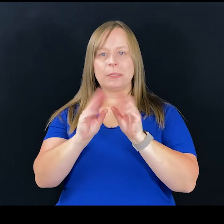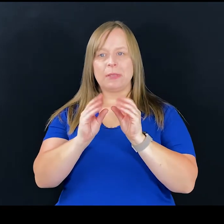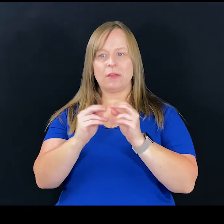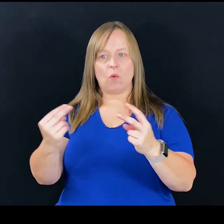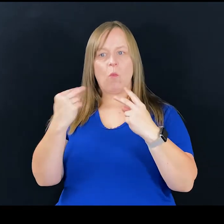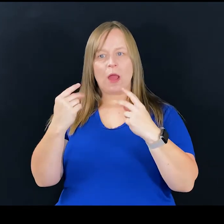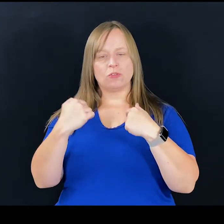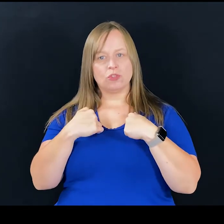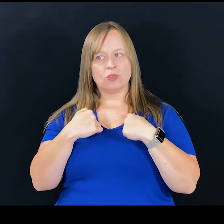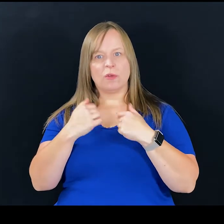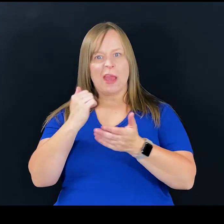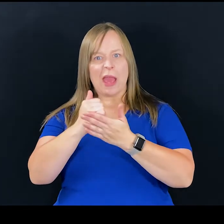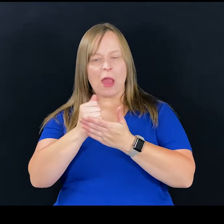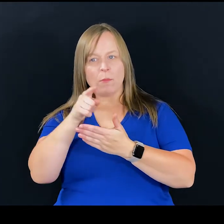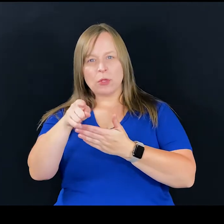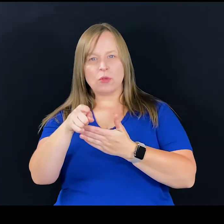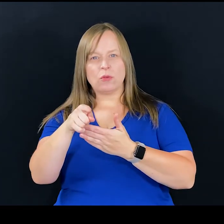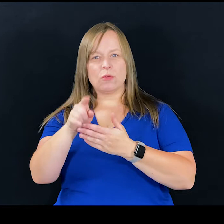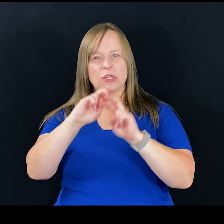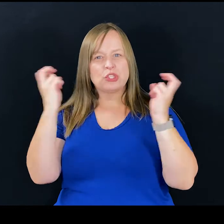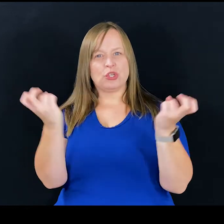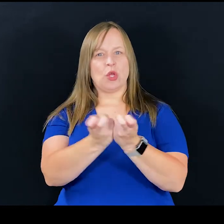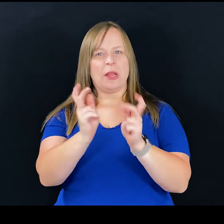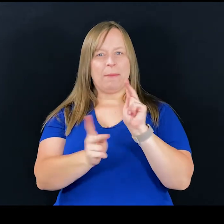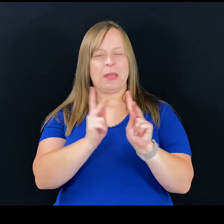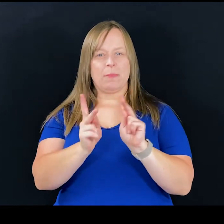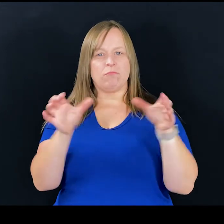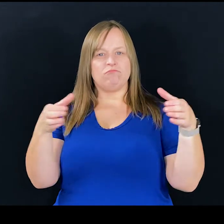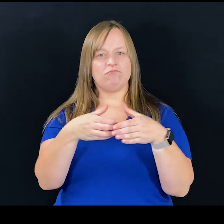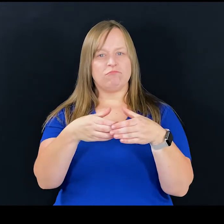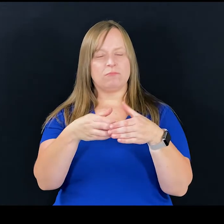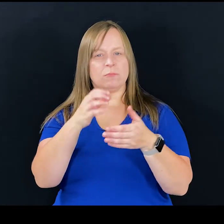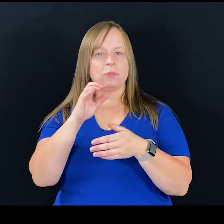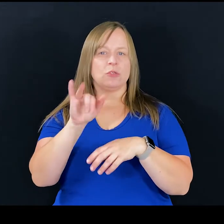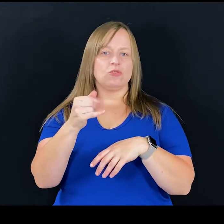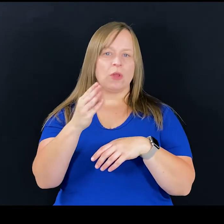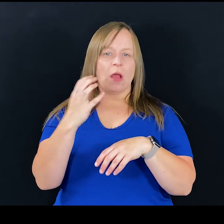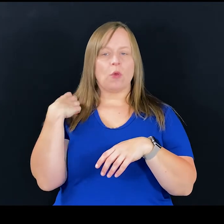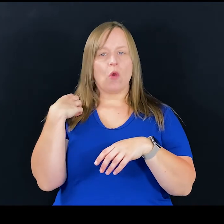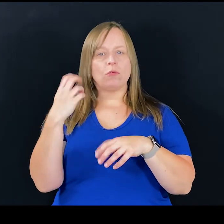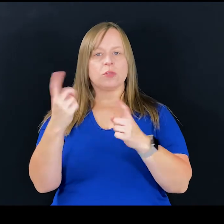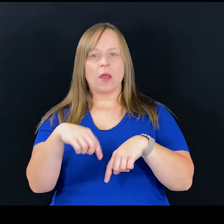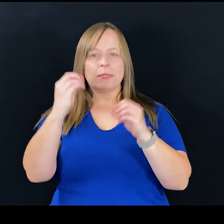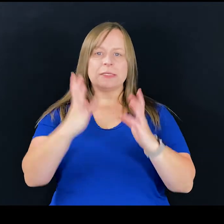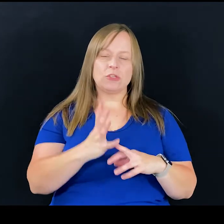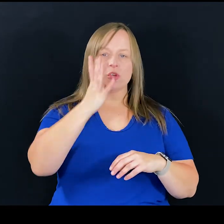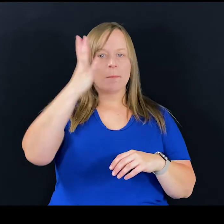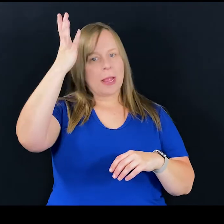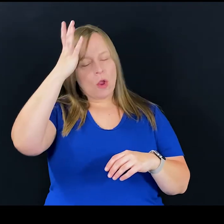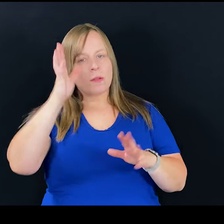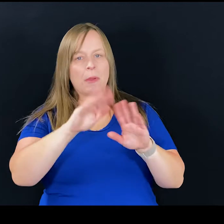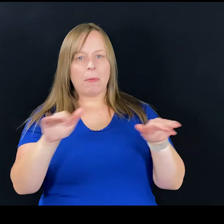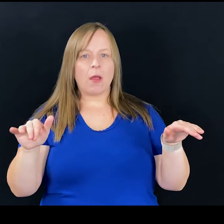in and watch you and help you, because we're a circle of people. So your job coach comes, your teacher comes,